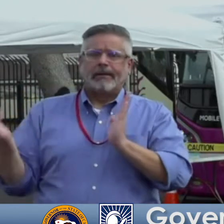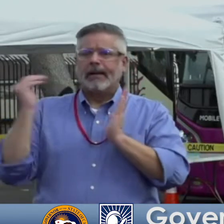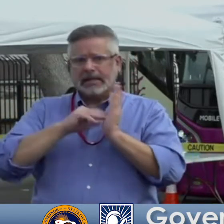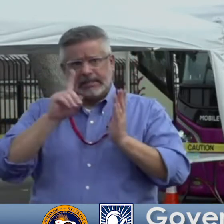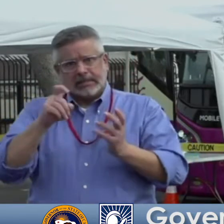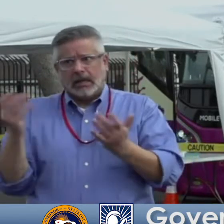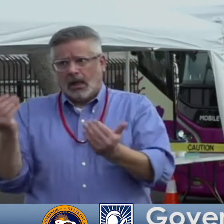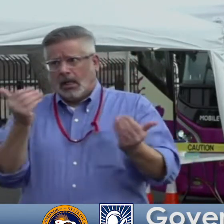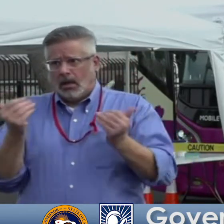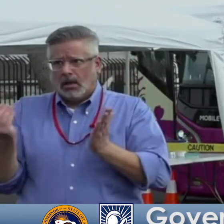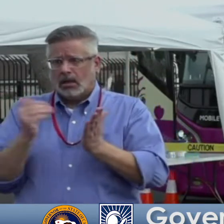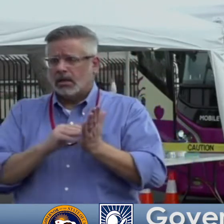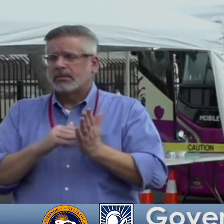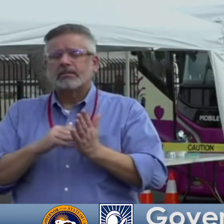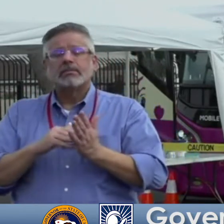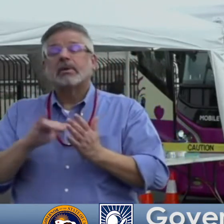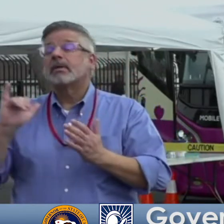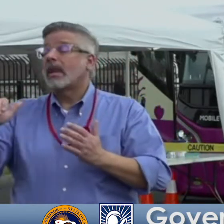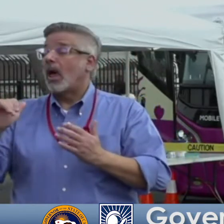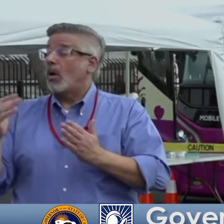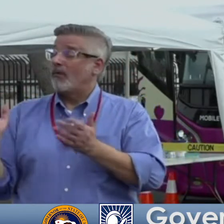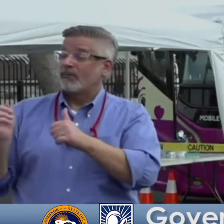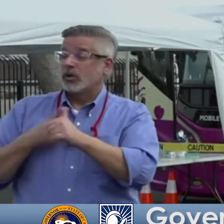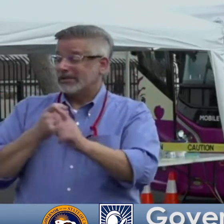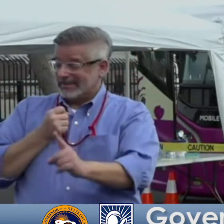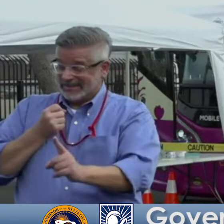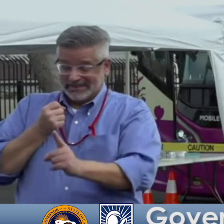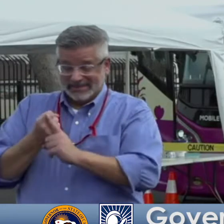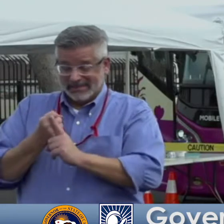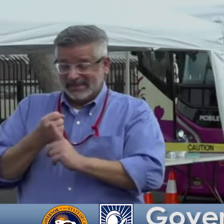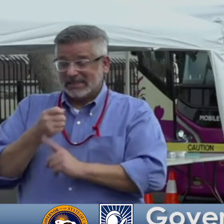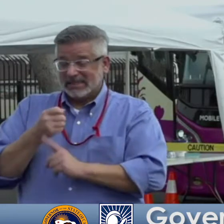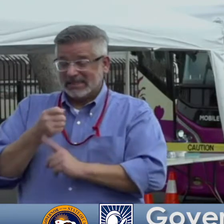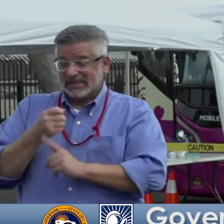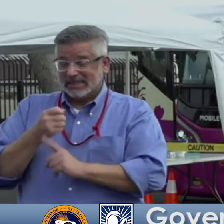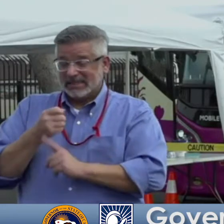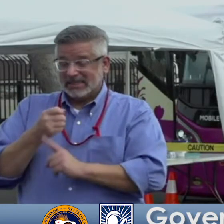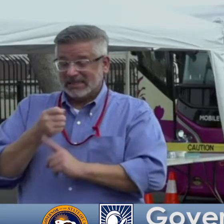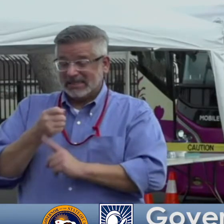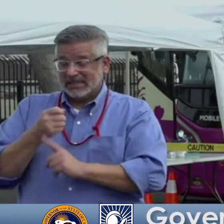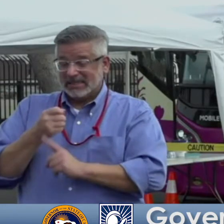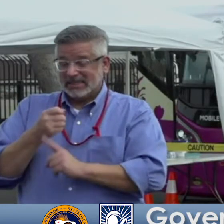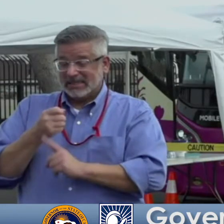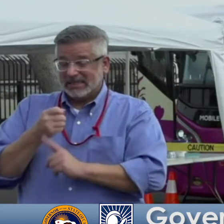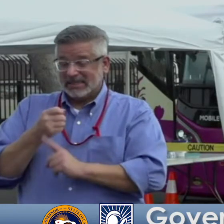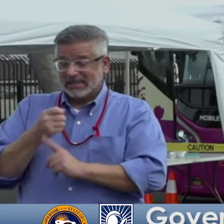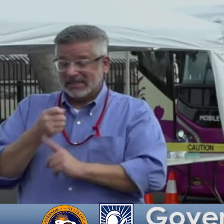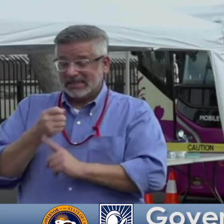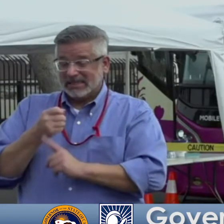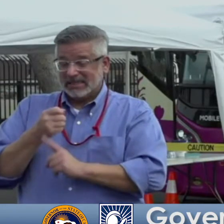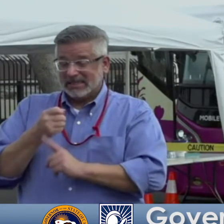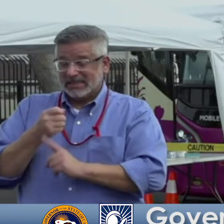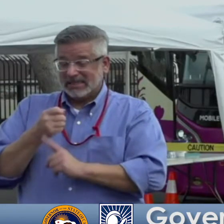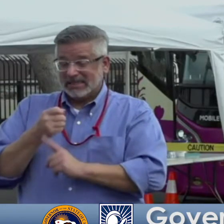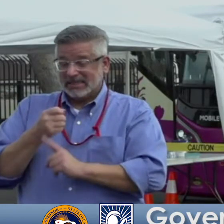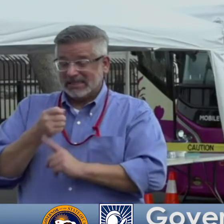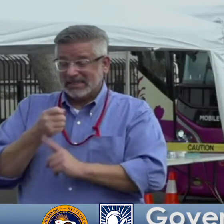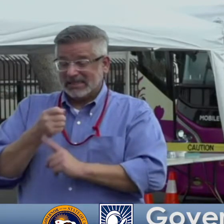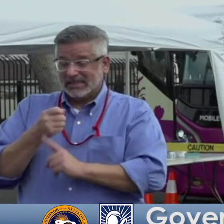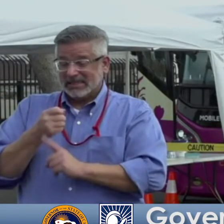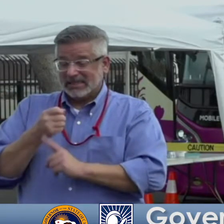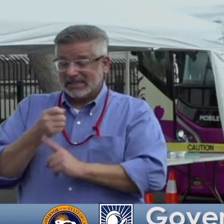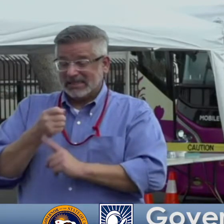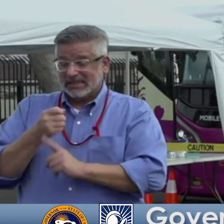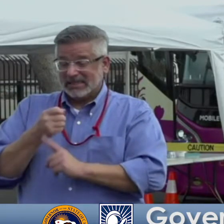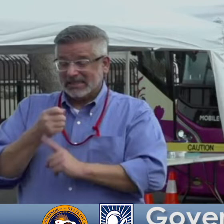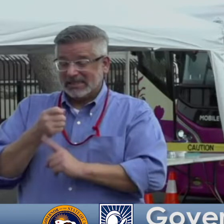pandemic, we didn't have ventilators, we didn't have PPE, no one even knew what PPE meant. We have been able to push stockpiles